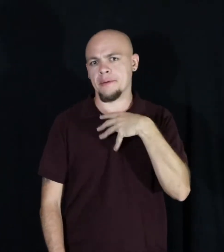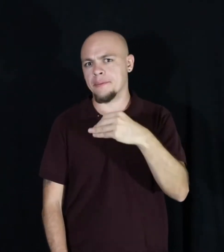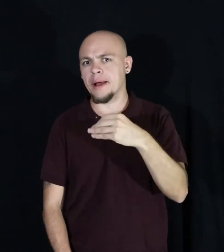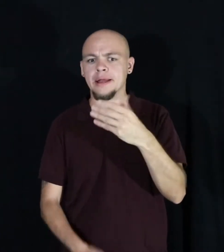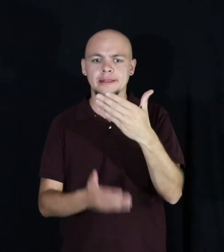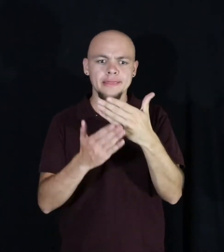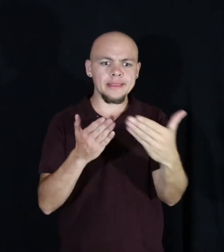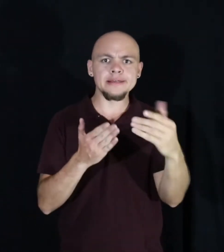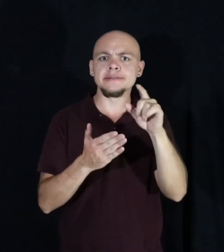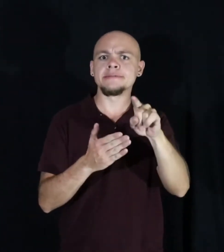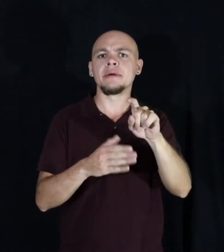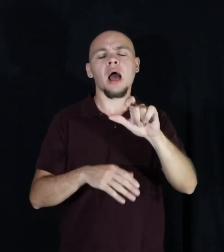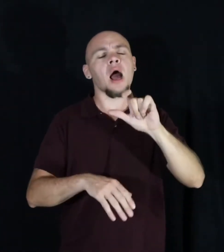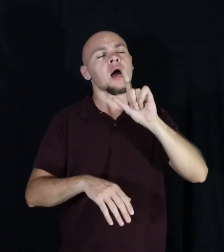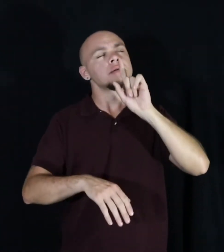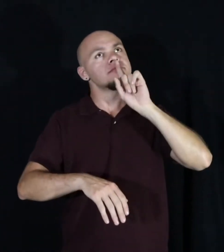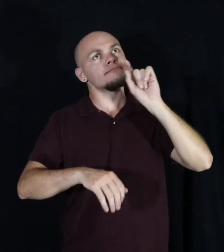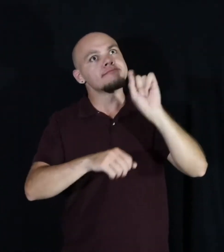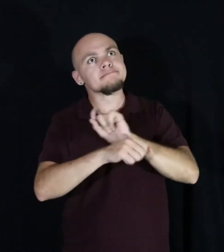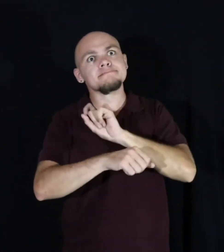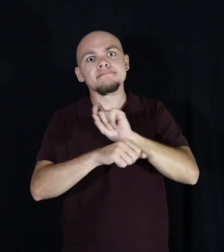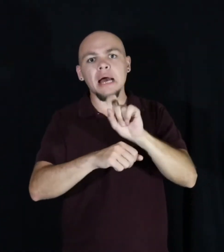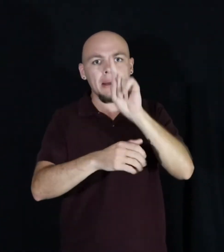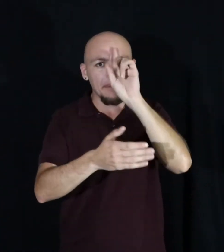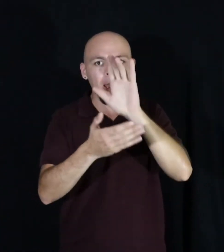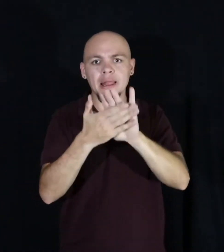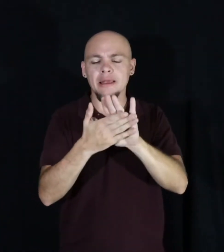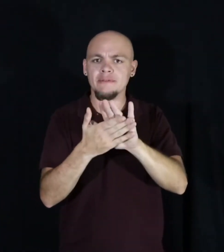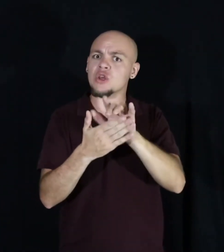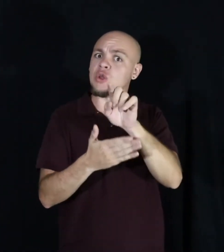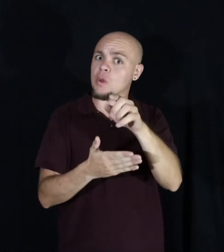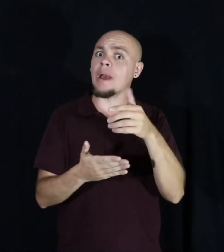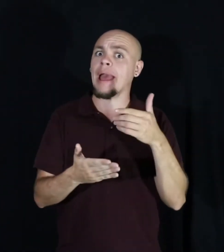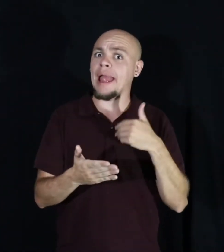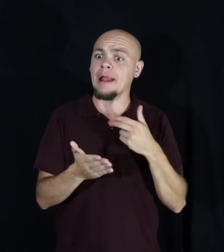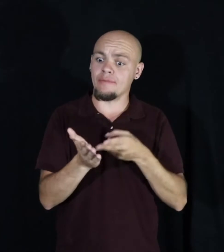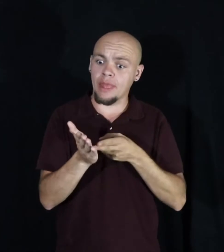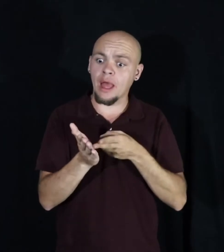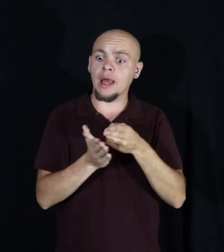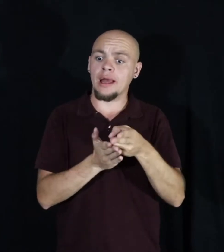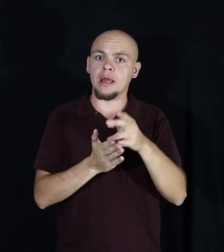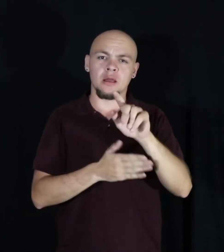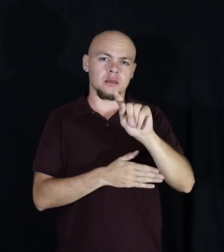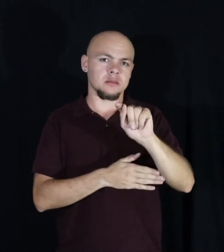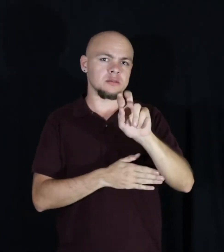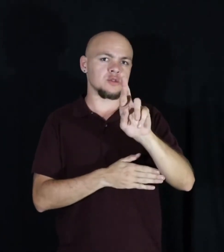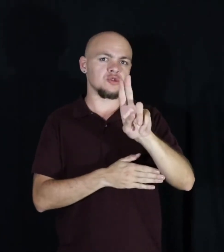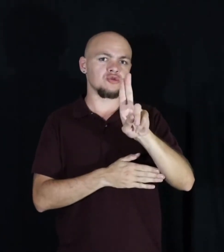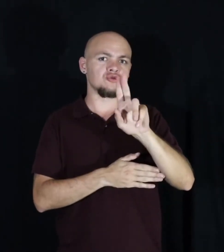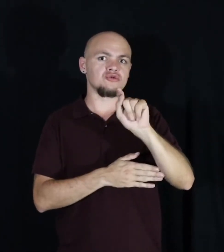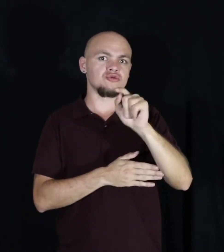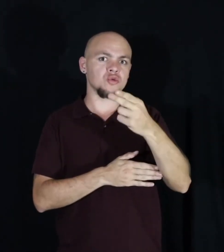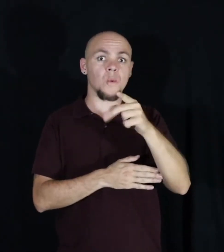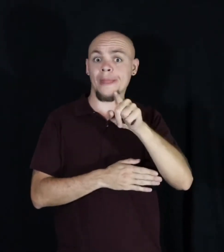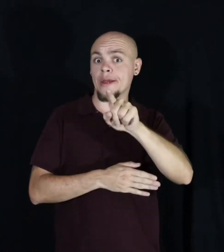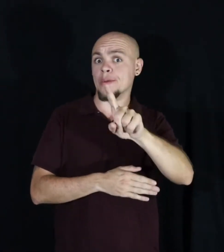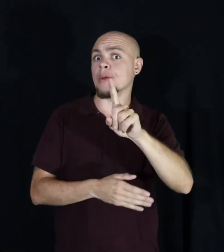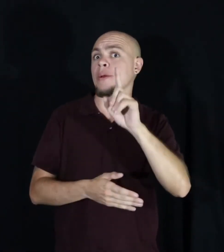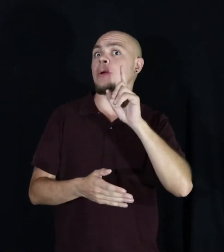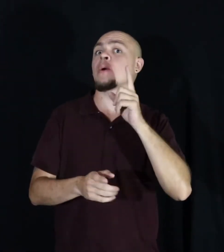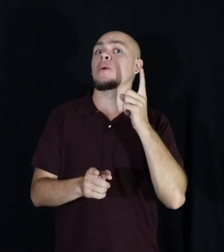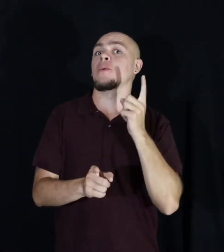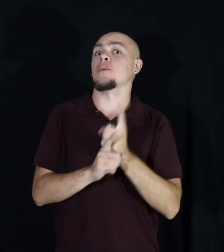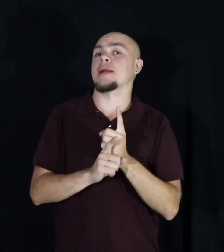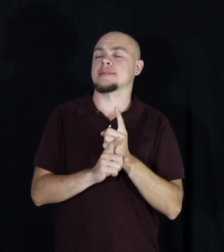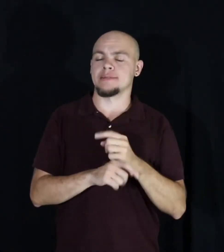on to that allow you to believe that you have the truth, that you're right?